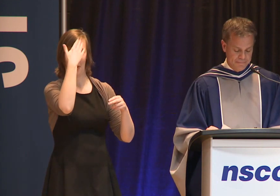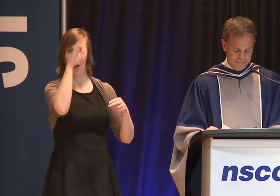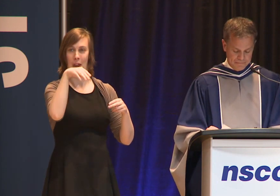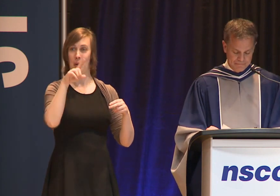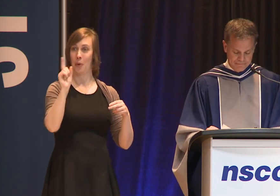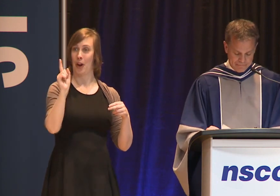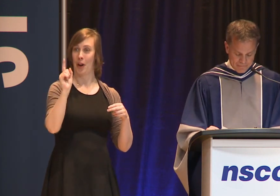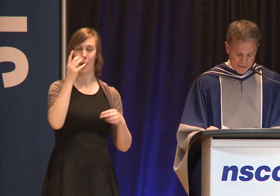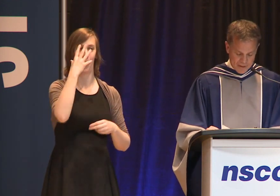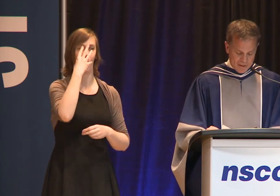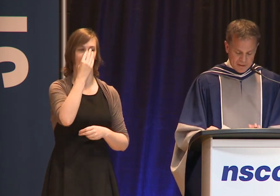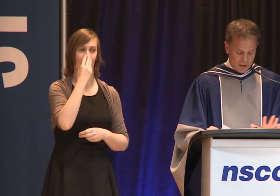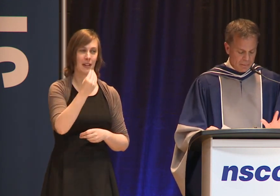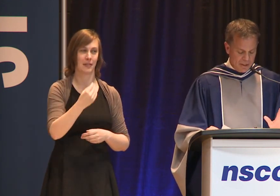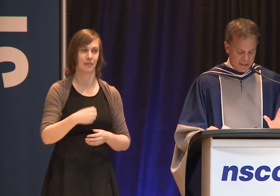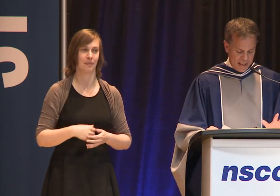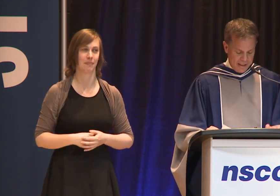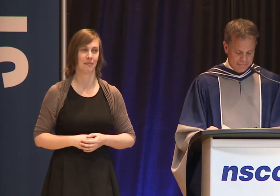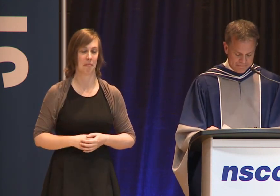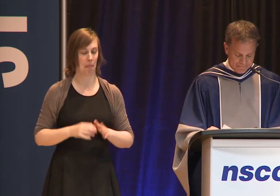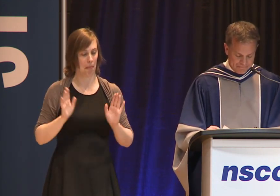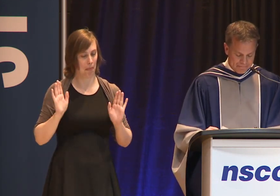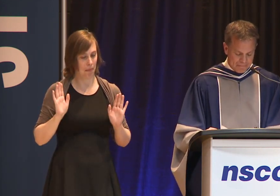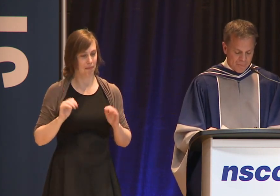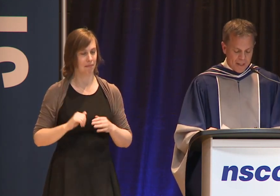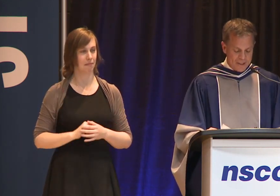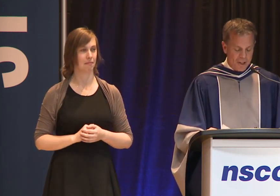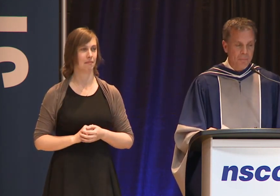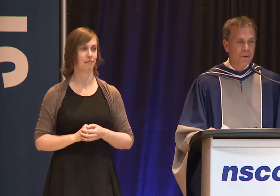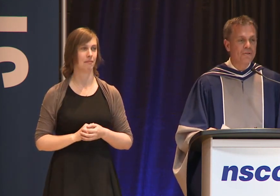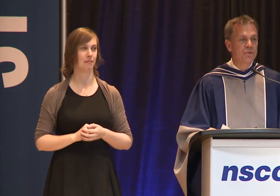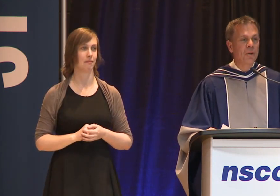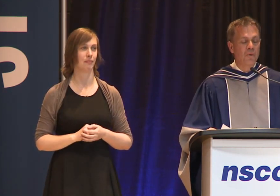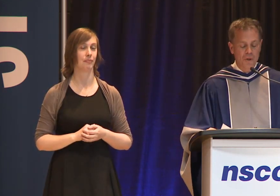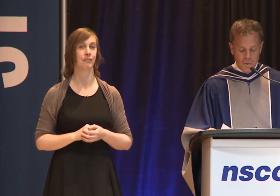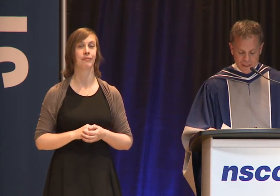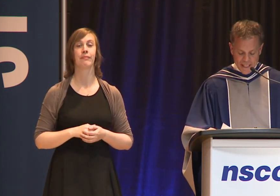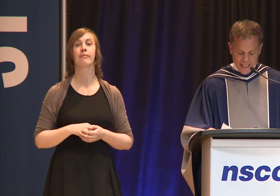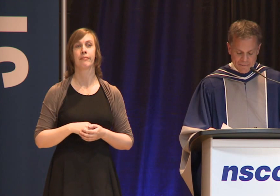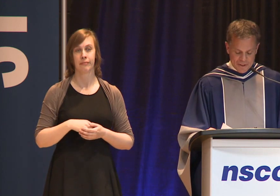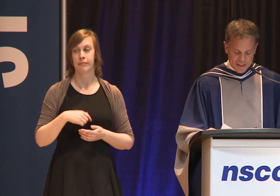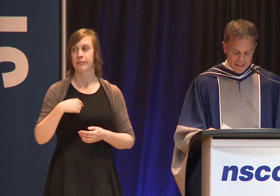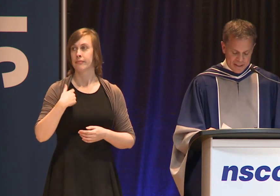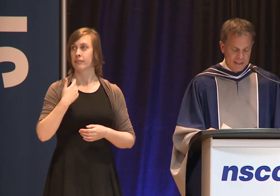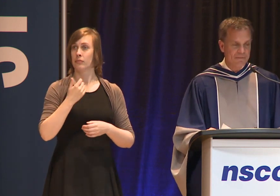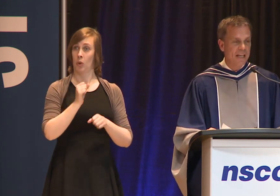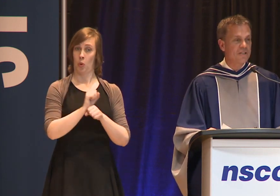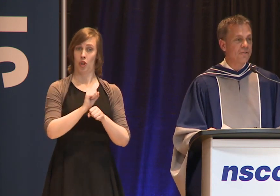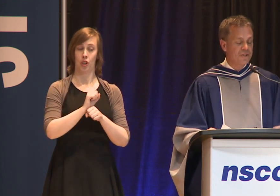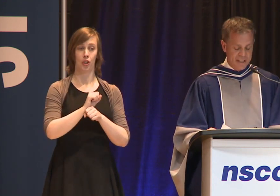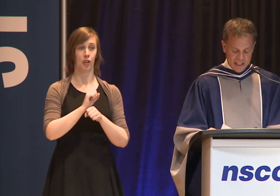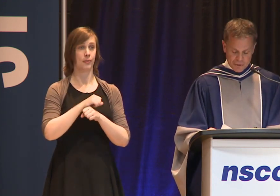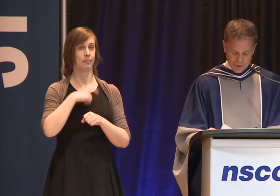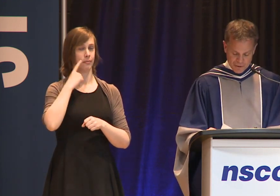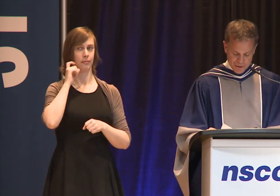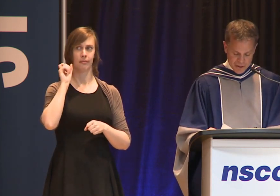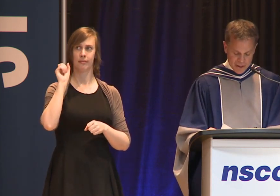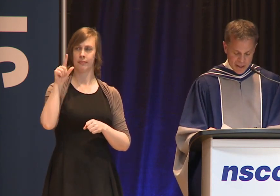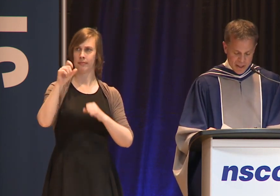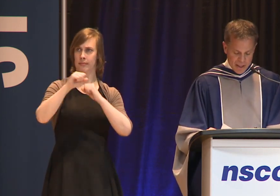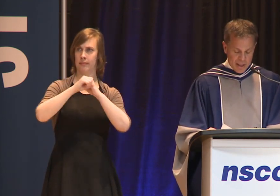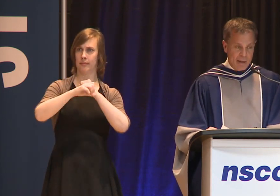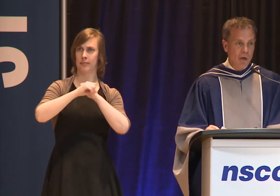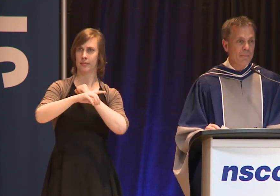Wolfville. That's all I'm going to say. I saw a poster at work one day advertising an advanced first aid